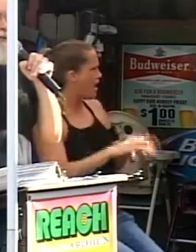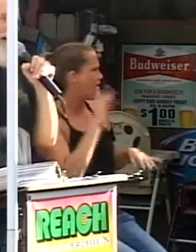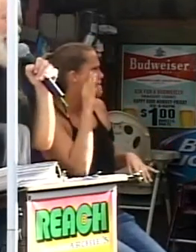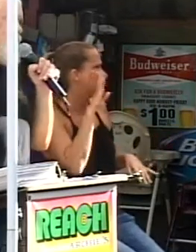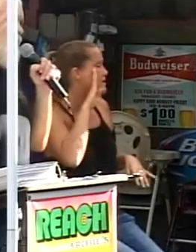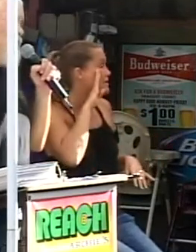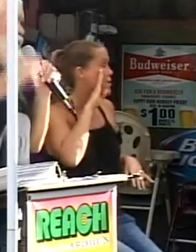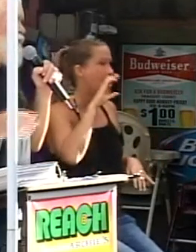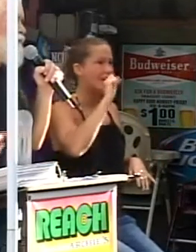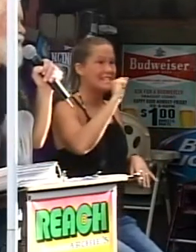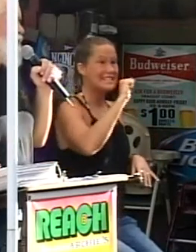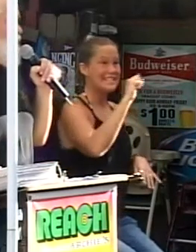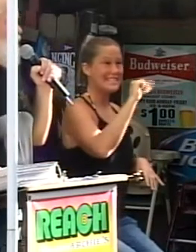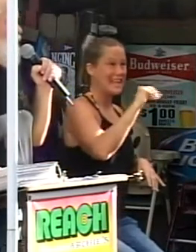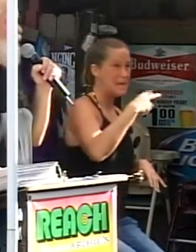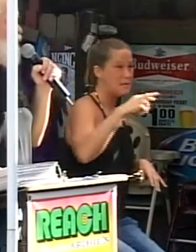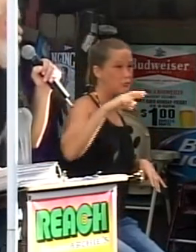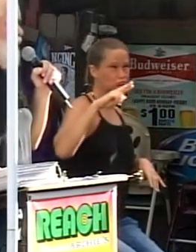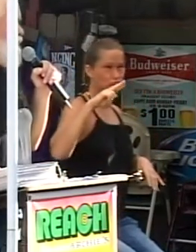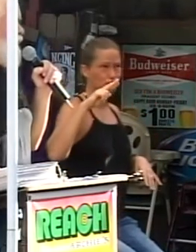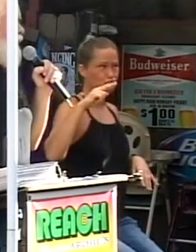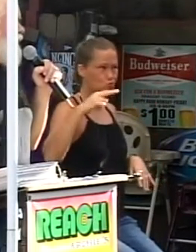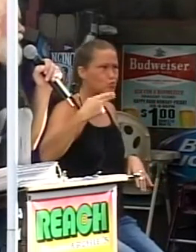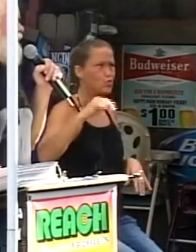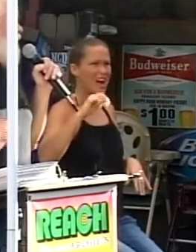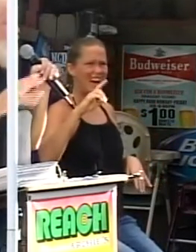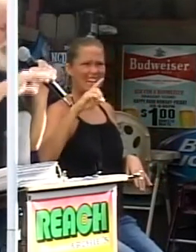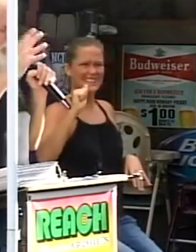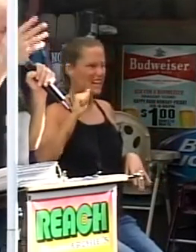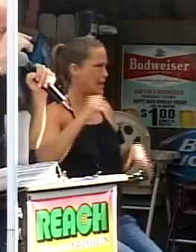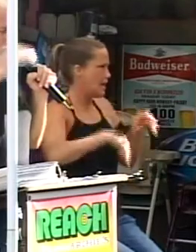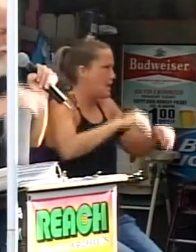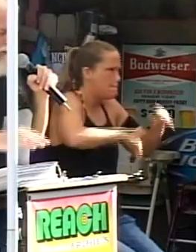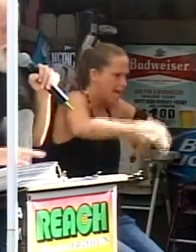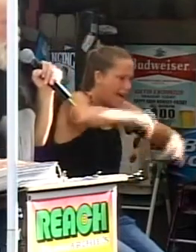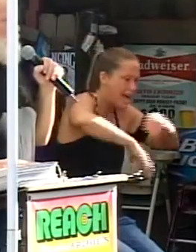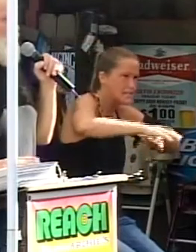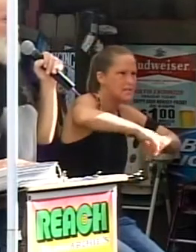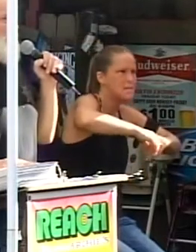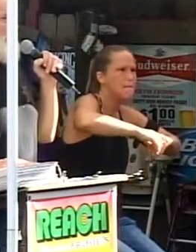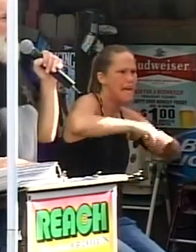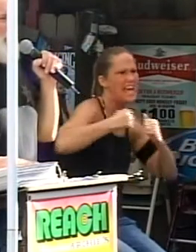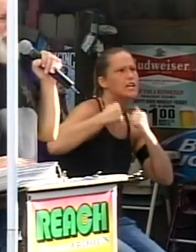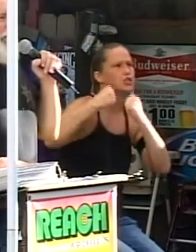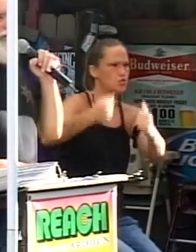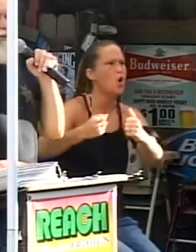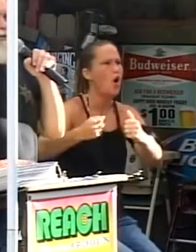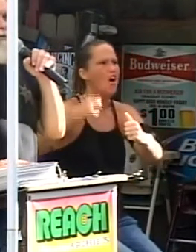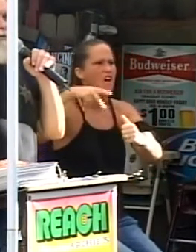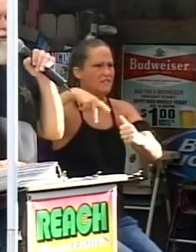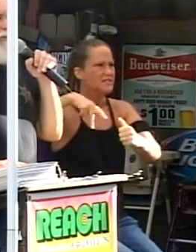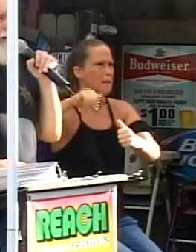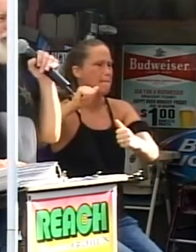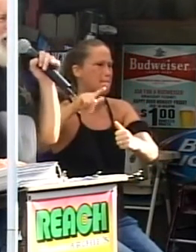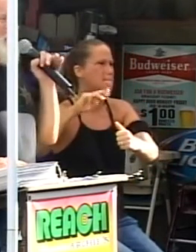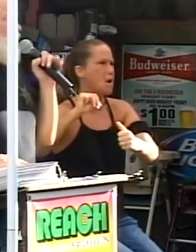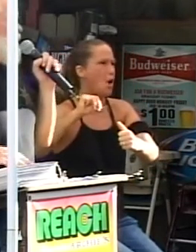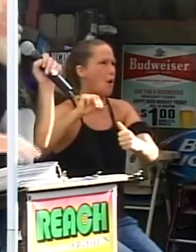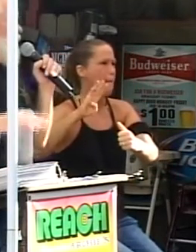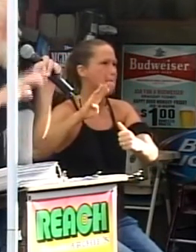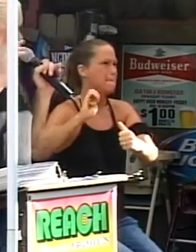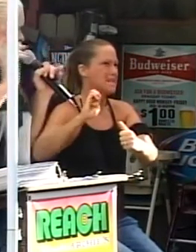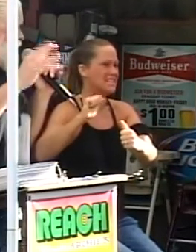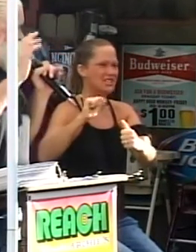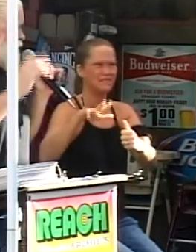their bags and headed back to Palm Beach on Friday. They just had some job changes and some health issues, so they went back